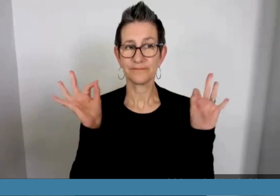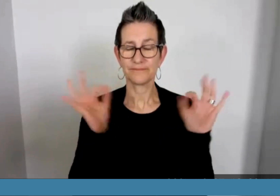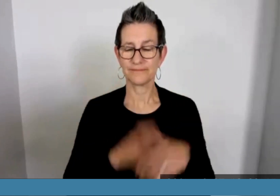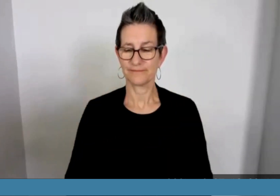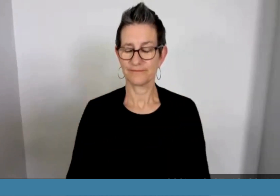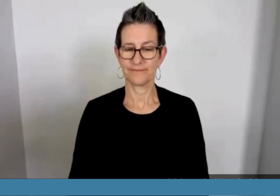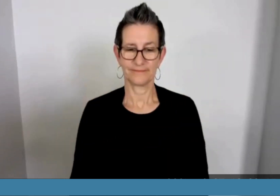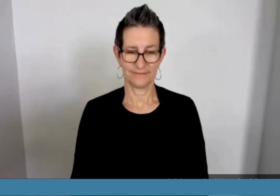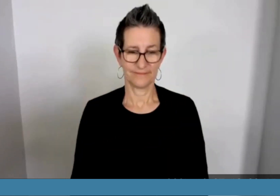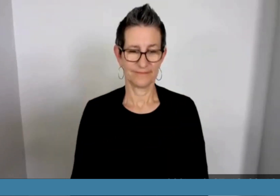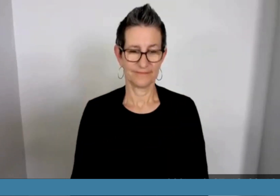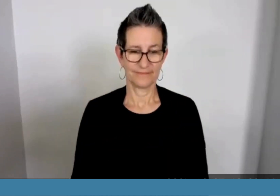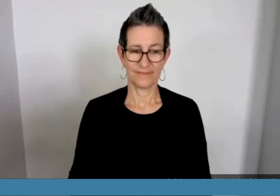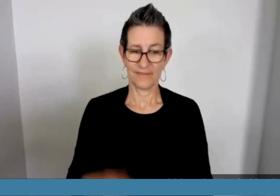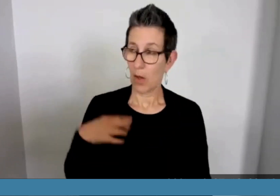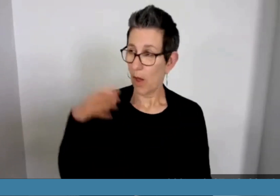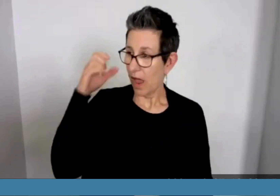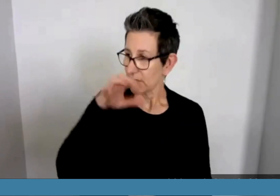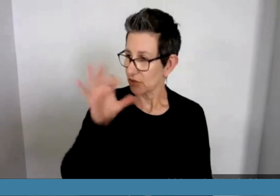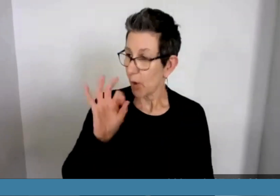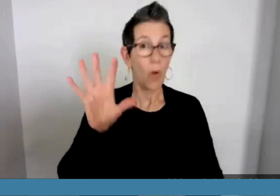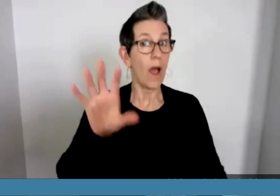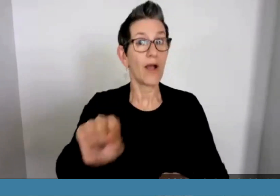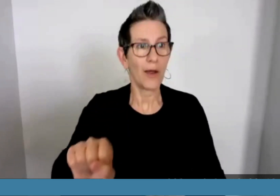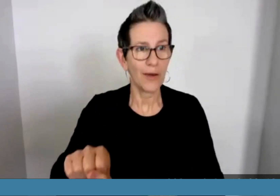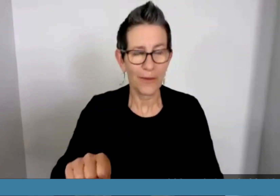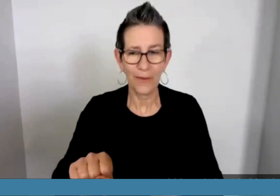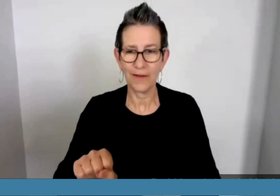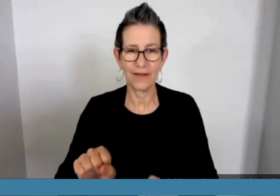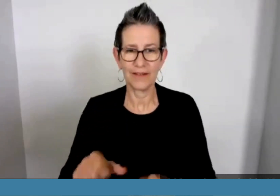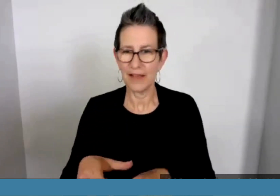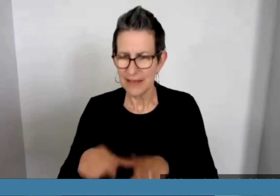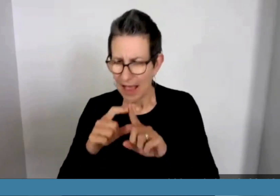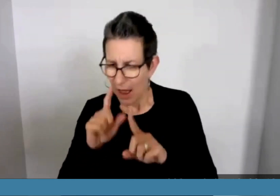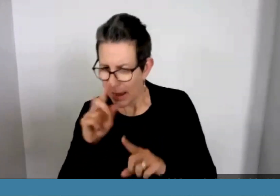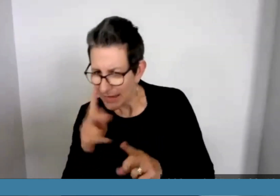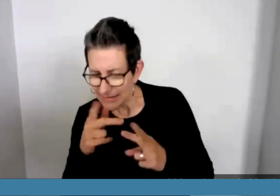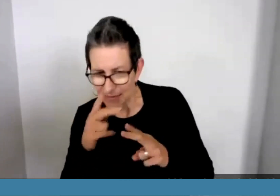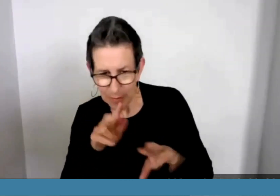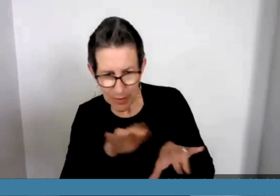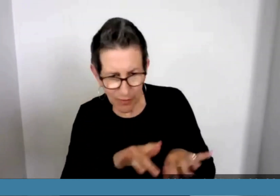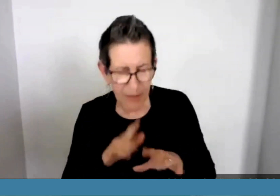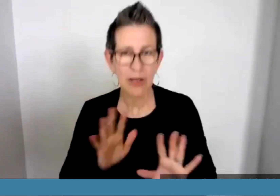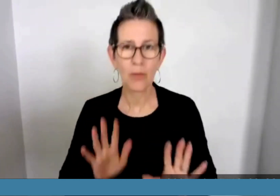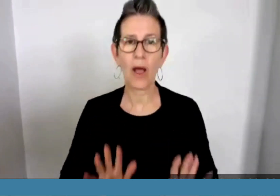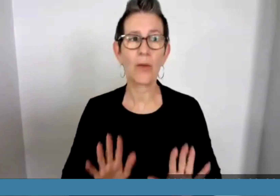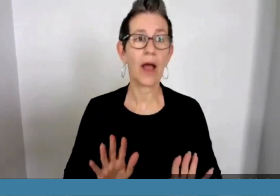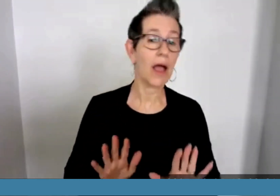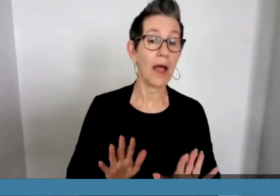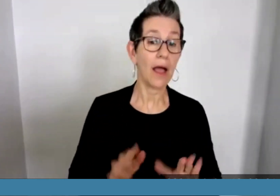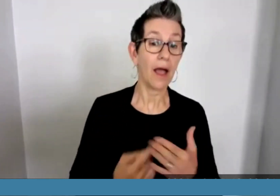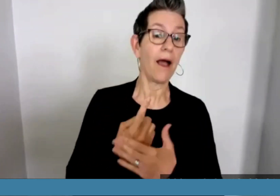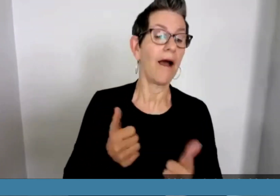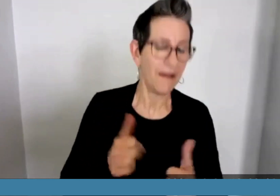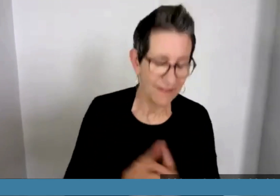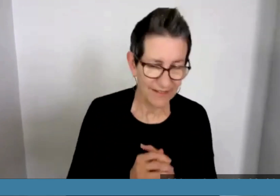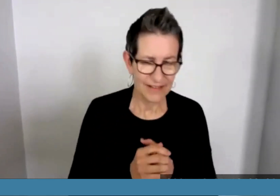I'm assuming not. Hang on. It's always hard. I can't see if people are writing in the chat, so you sort of wait. So how does the